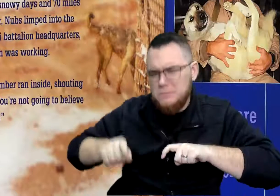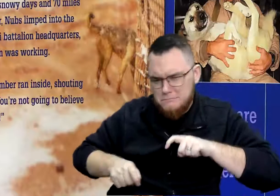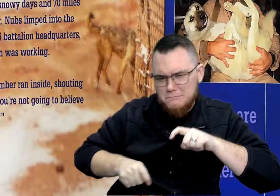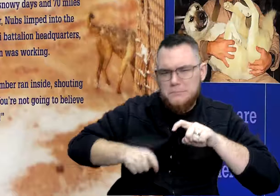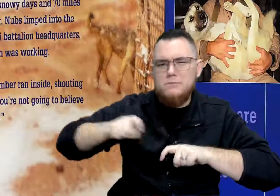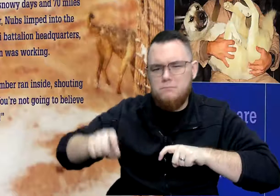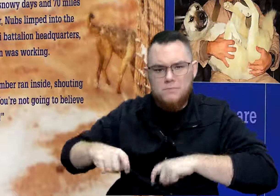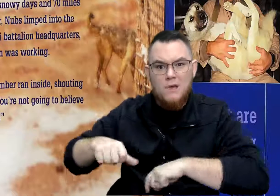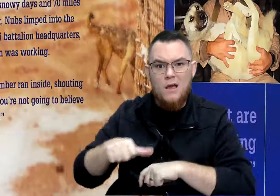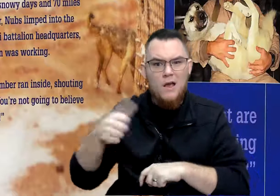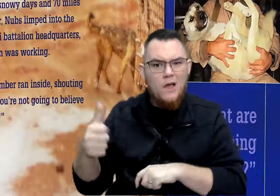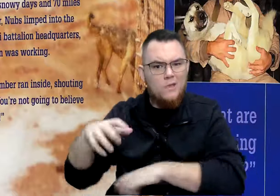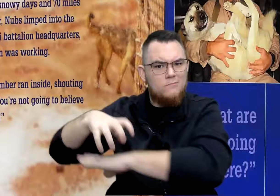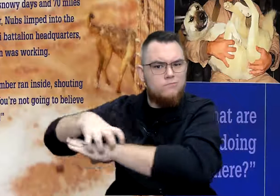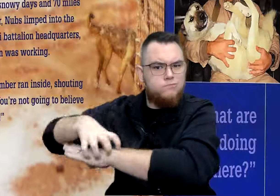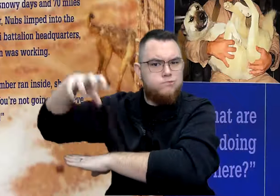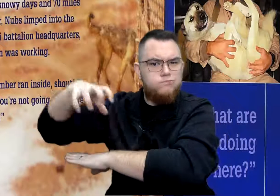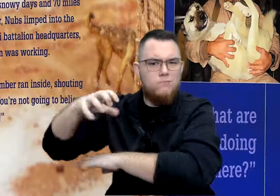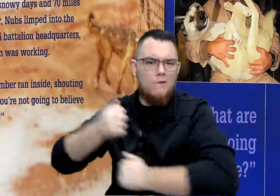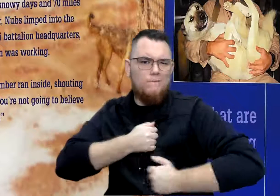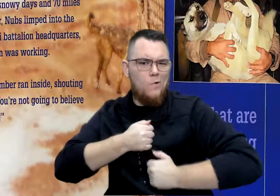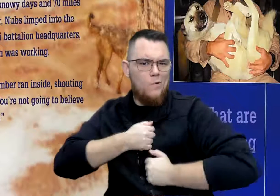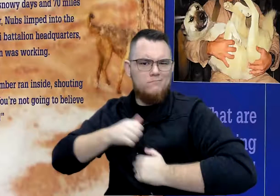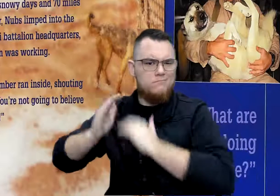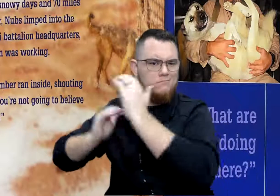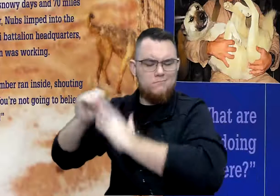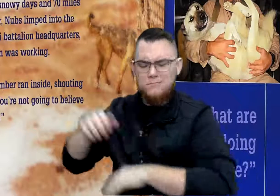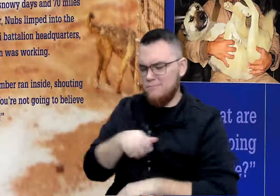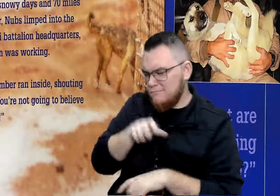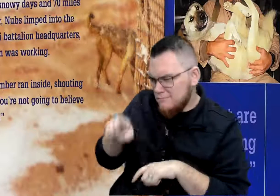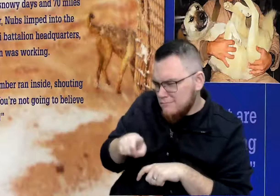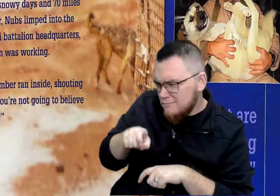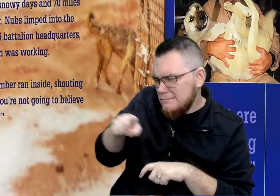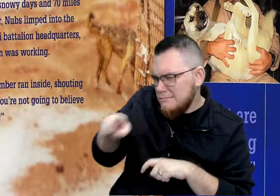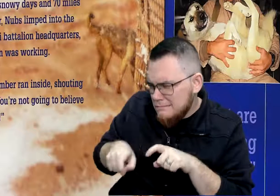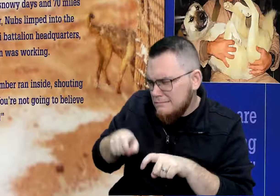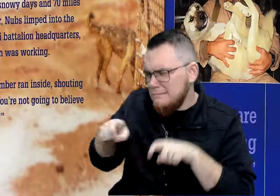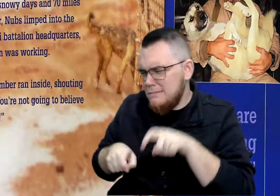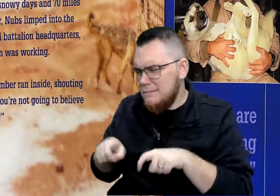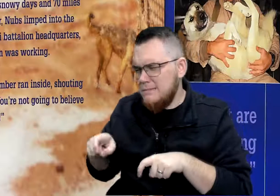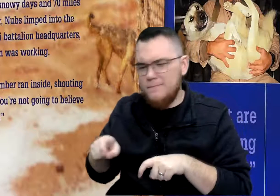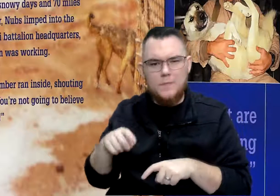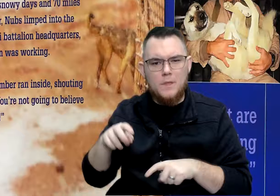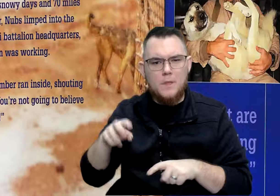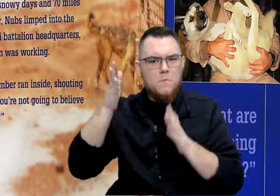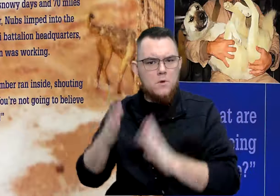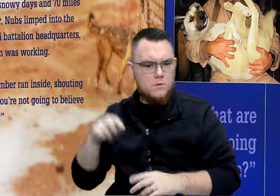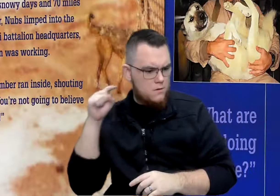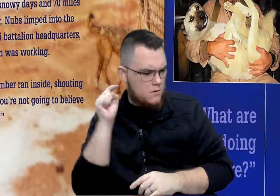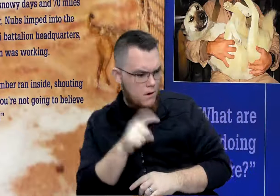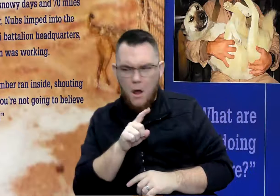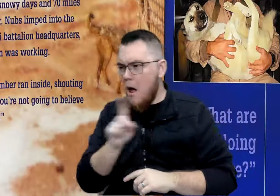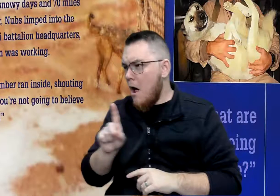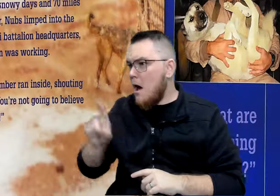working. A team member ran inside, shouting to Brian, "You're not going to believe who's here!"